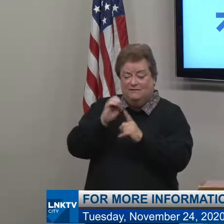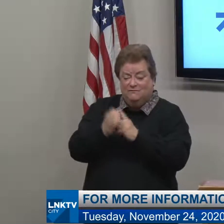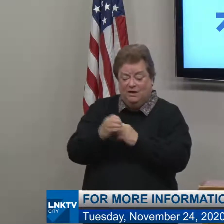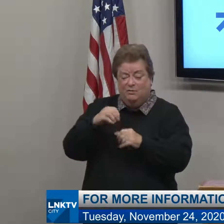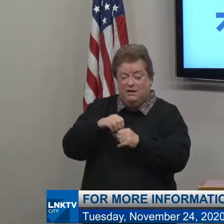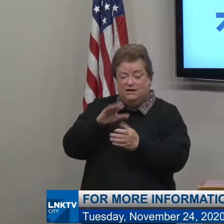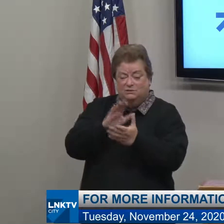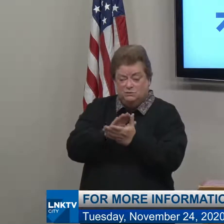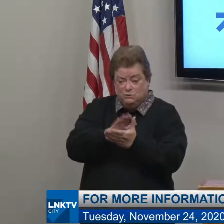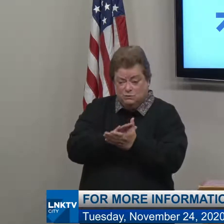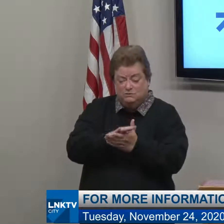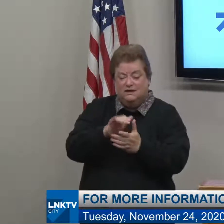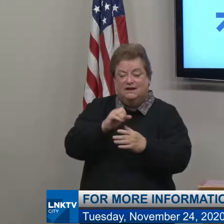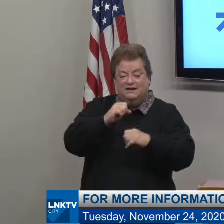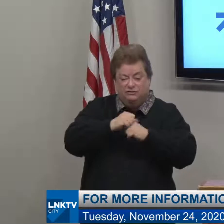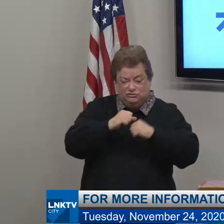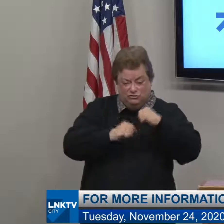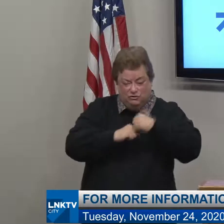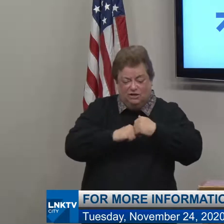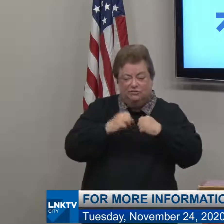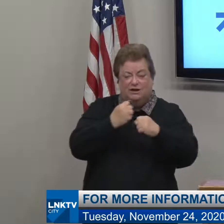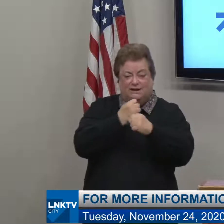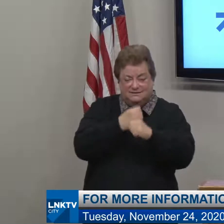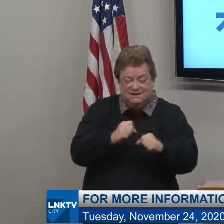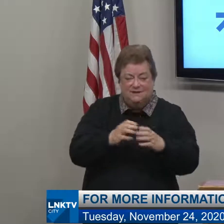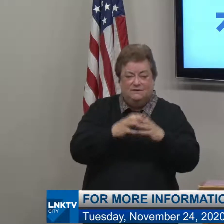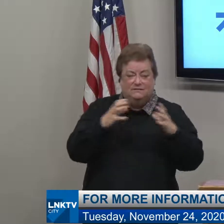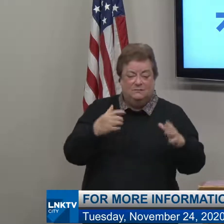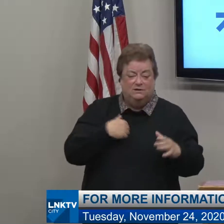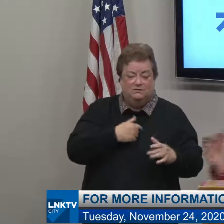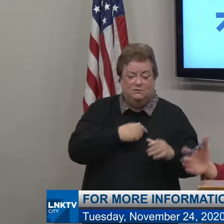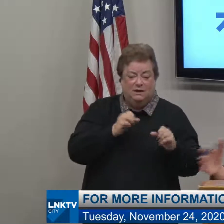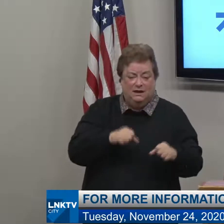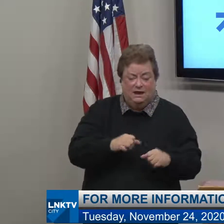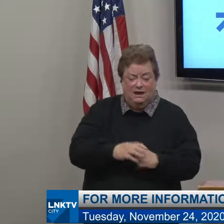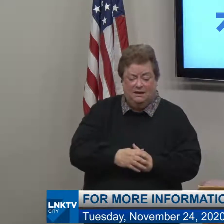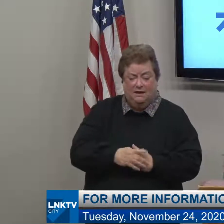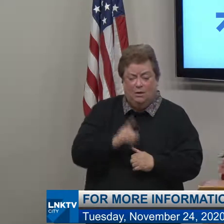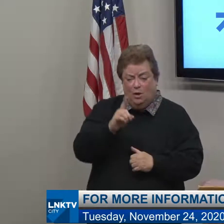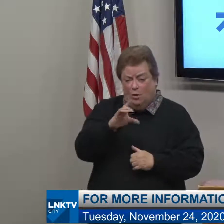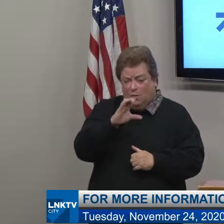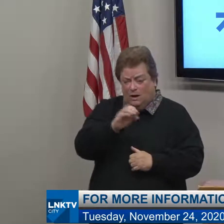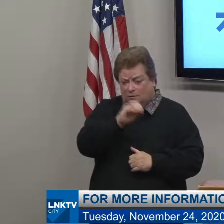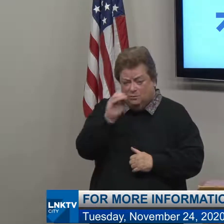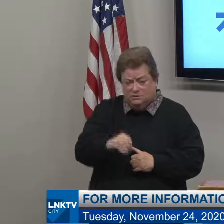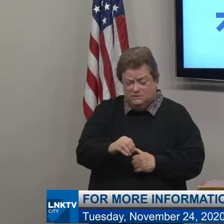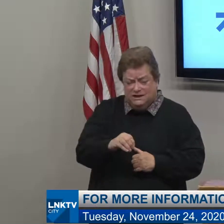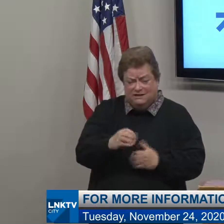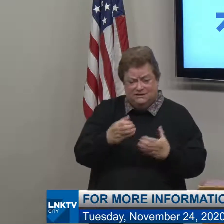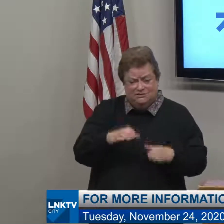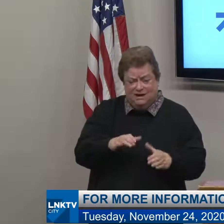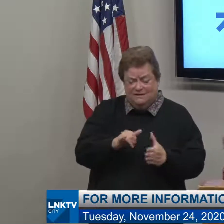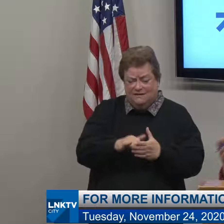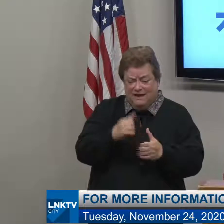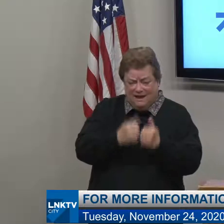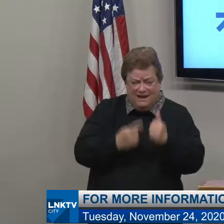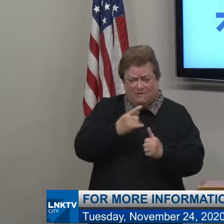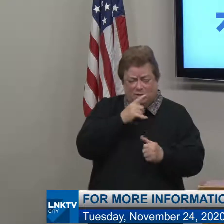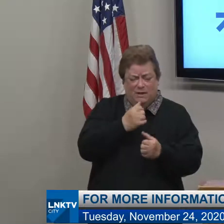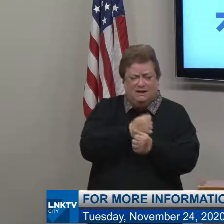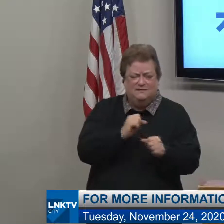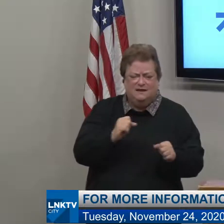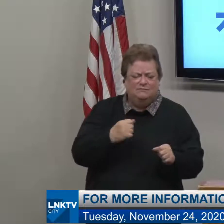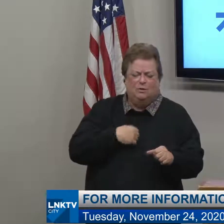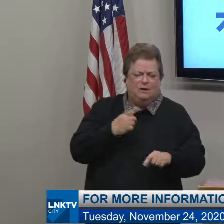is structured and as safe as possible to mitigate the risk. Is there a 100% chance that everyone is safe? No one can